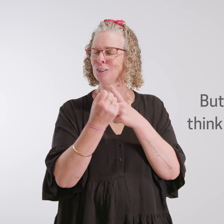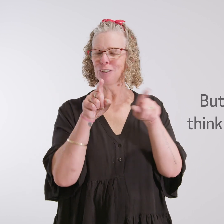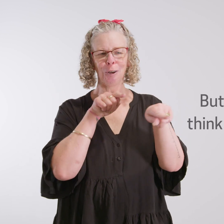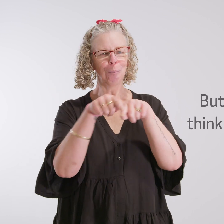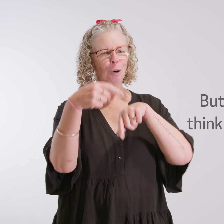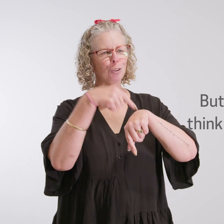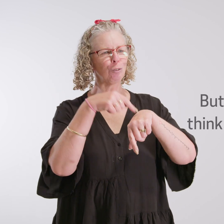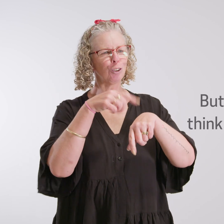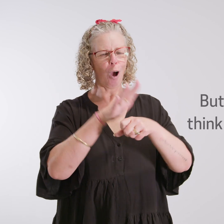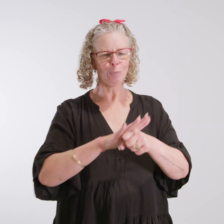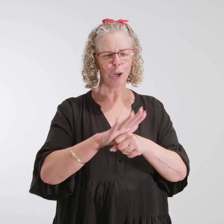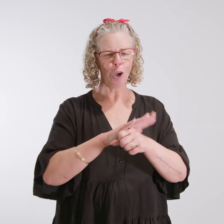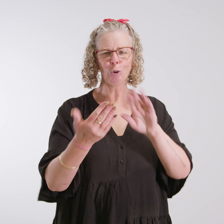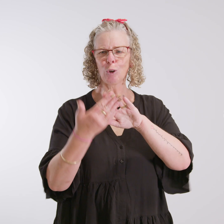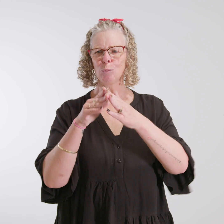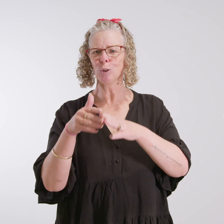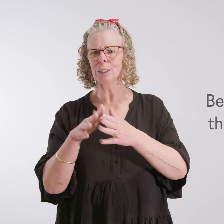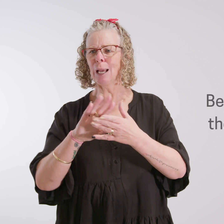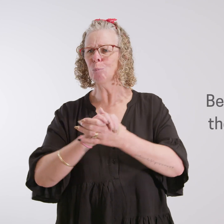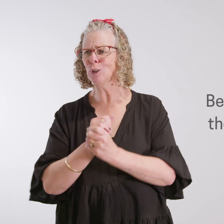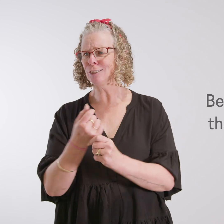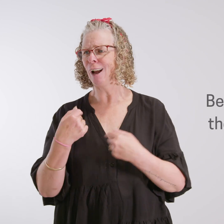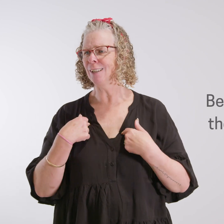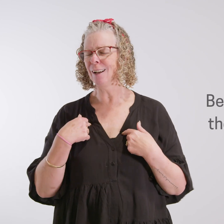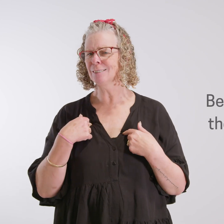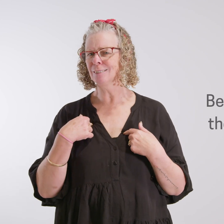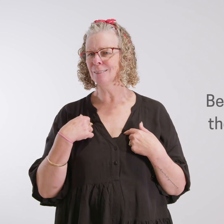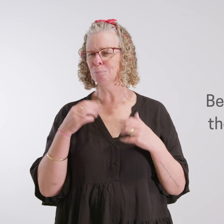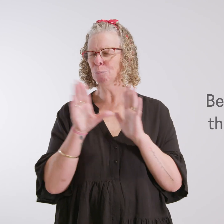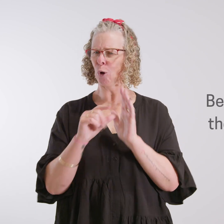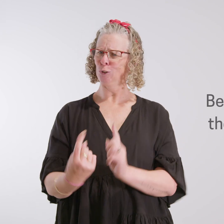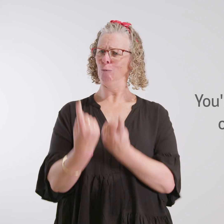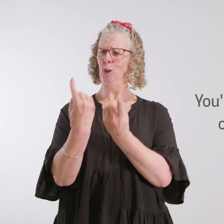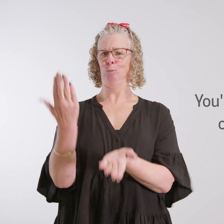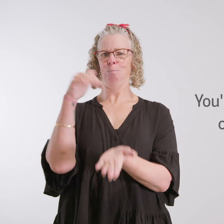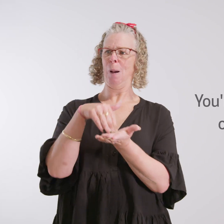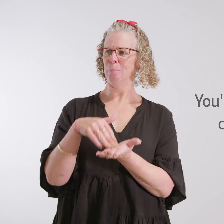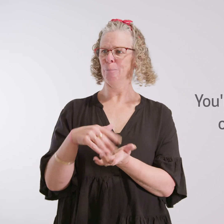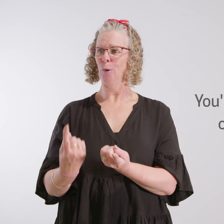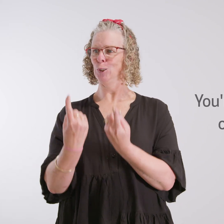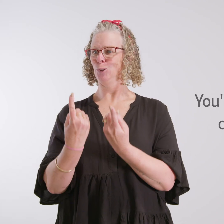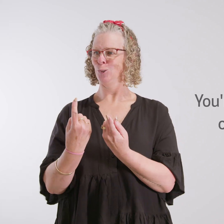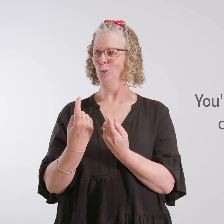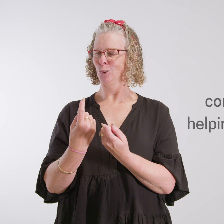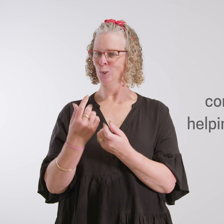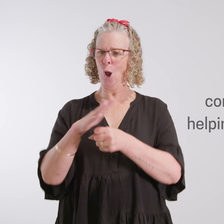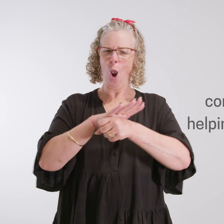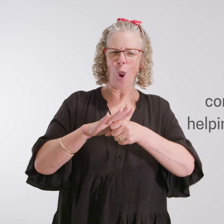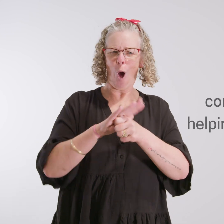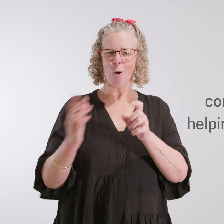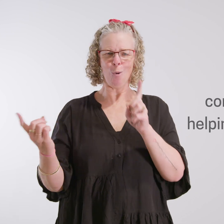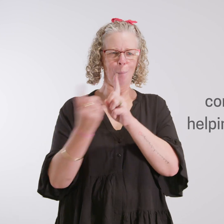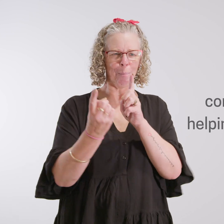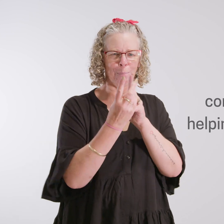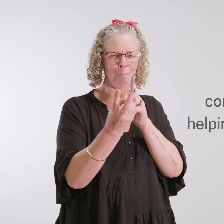time, I think the local community appreciates us, because we're often the first ones there. You're very much reliant on just the locals coming together and